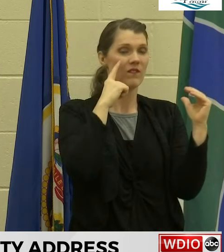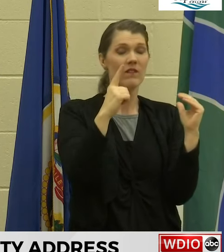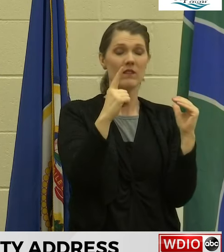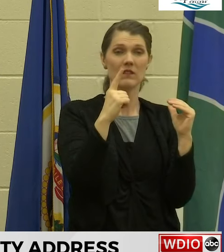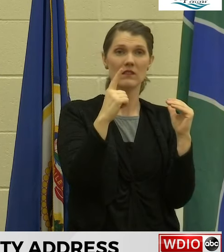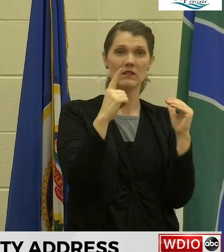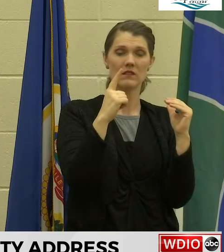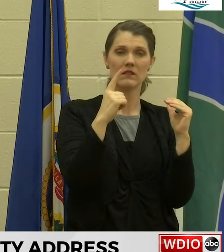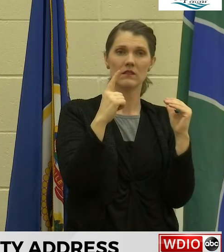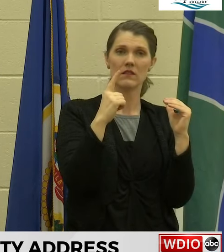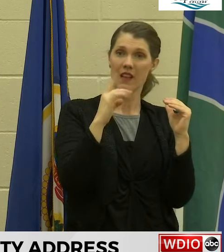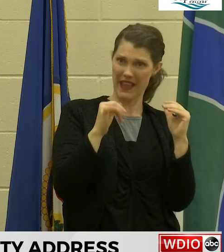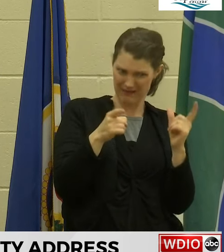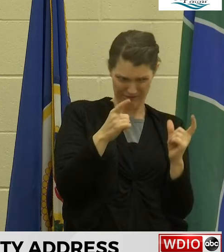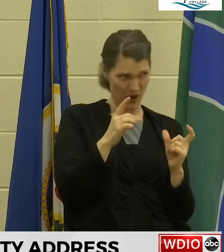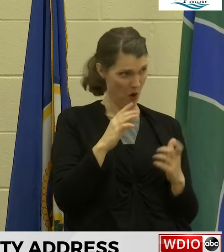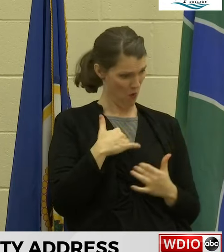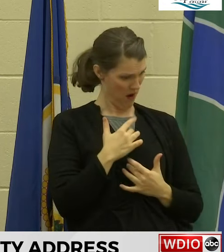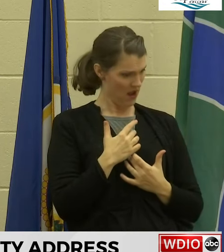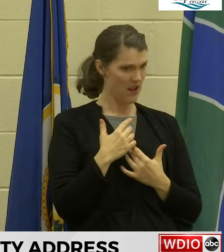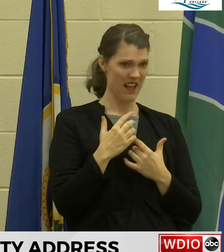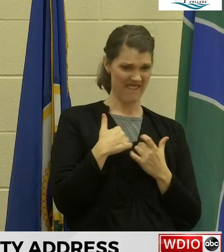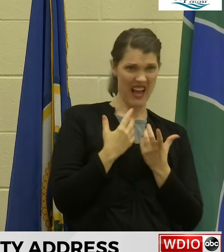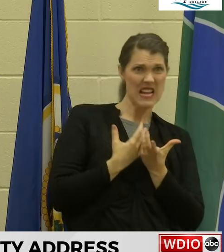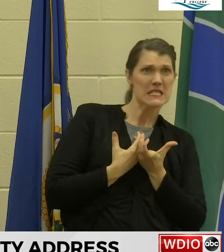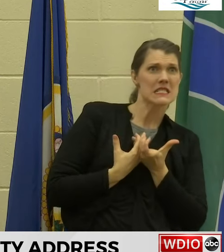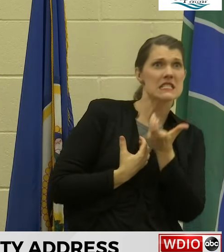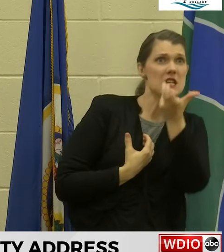stories will be heard and make a difference.